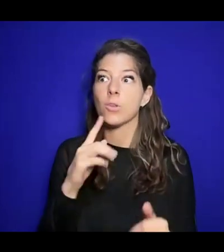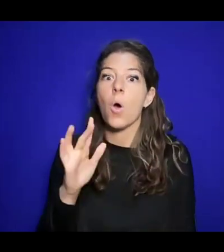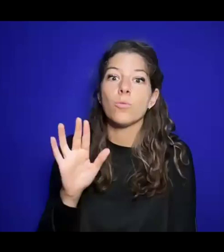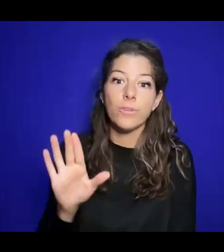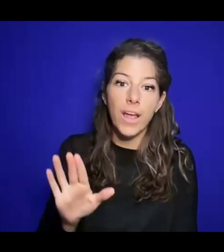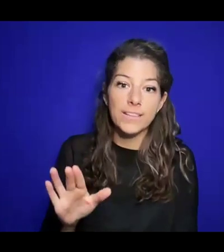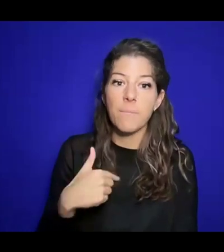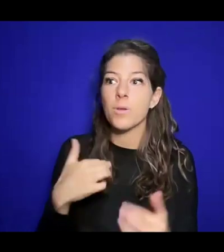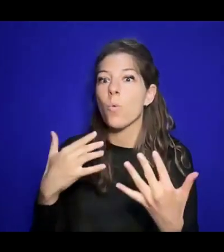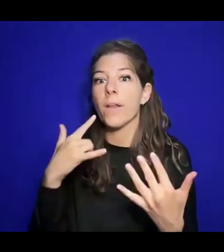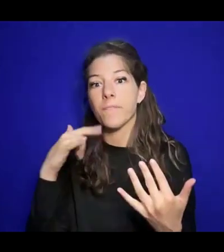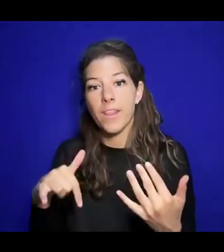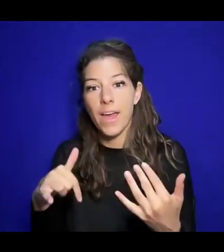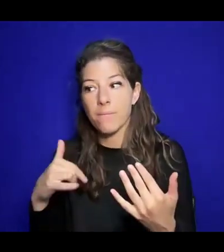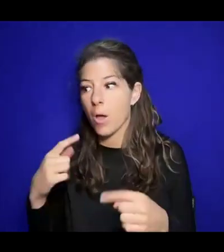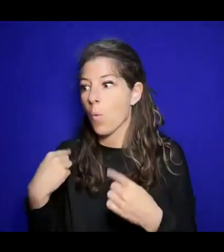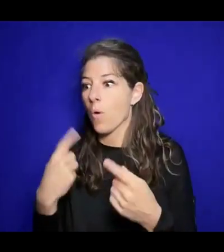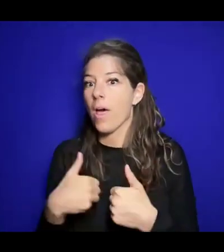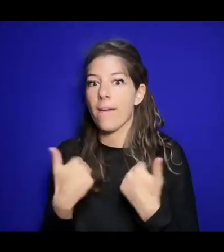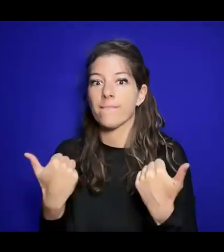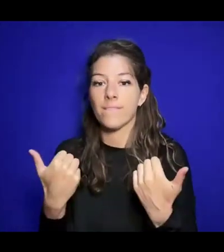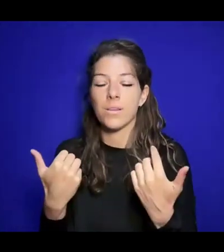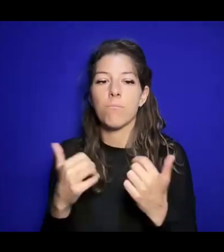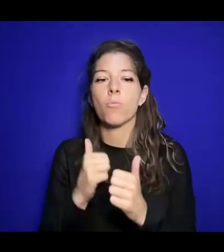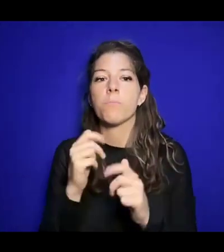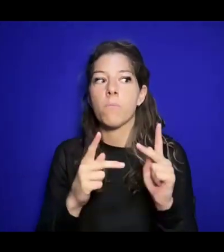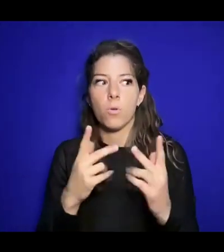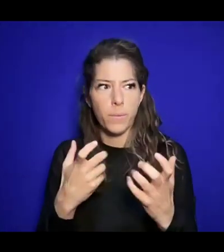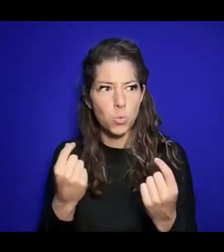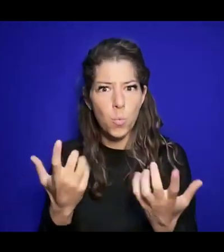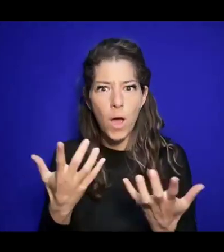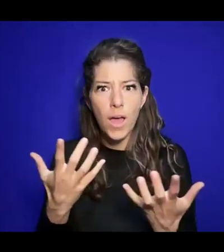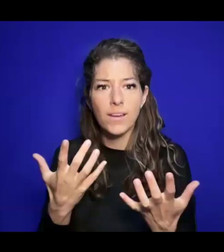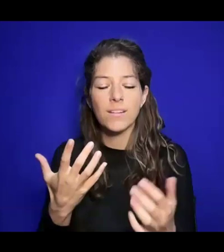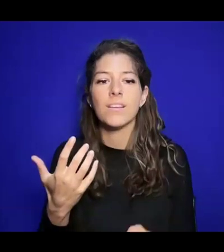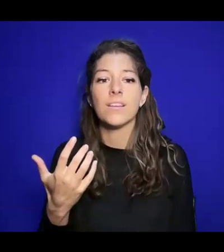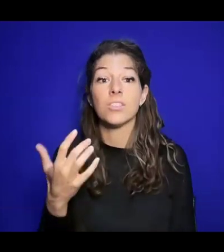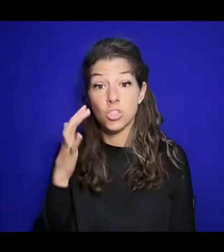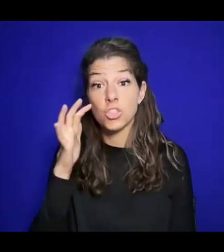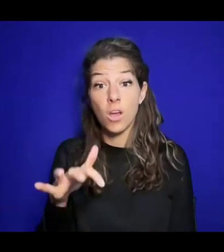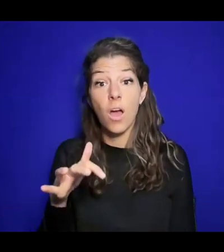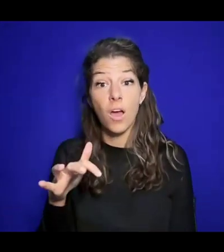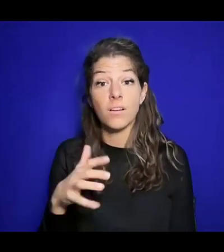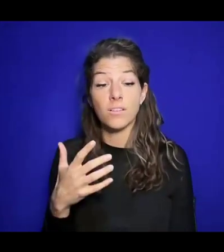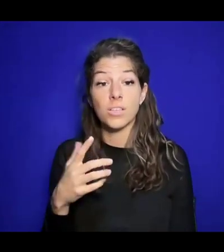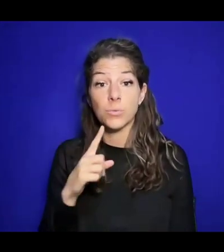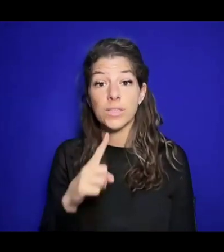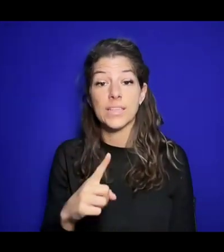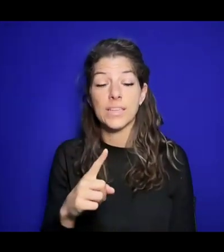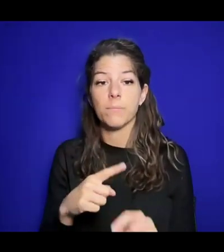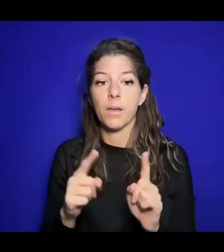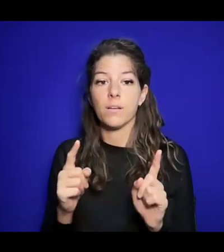great, I've been waiting to do this my whole life." Most people are like, "You want me to do what?" It's a shock to the system.